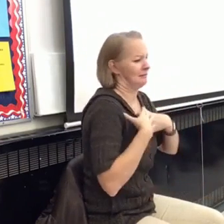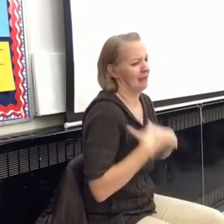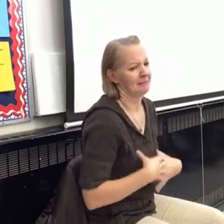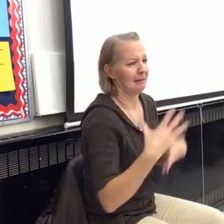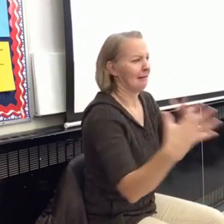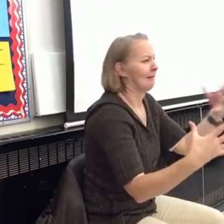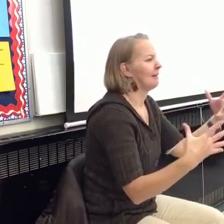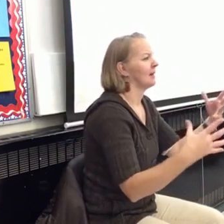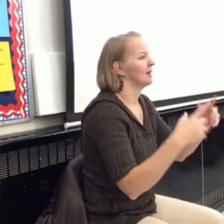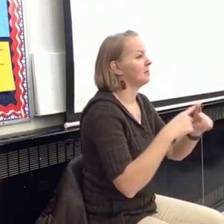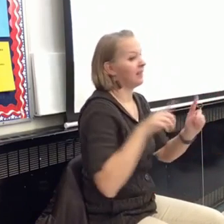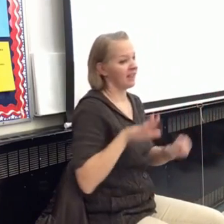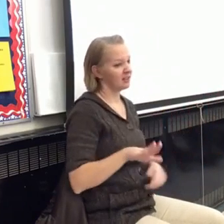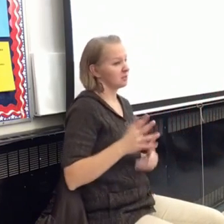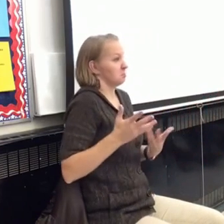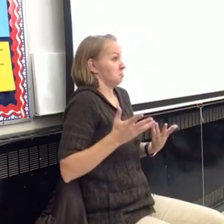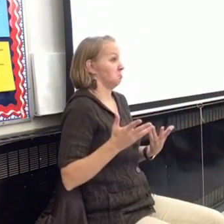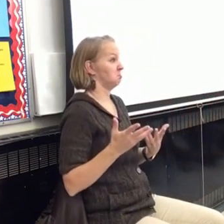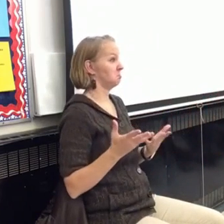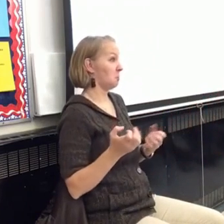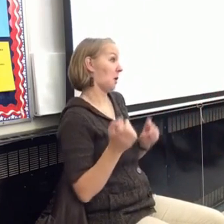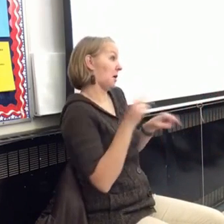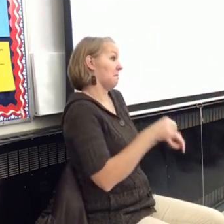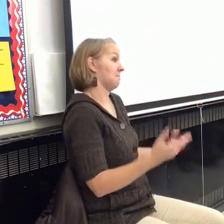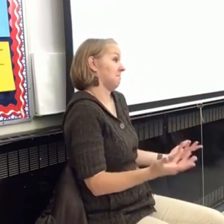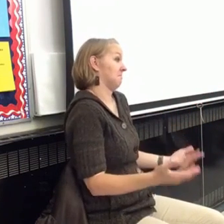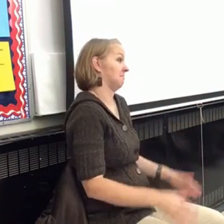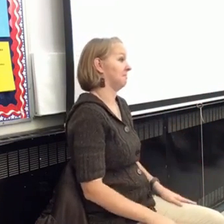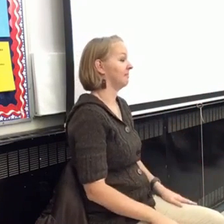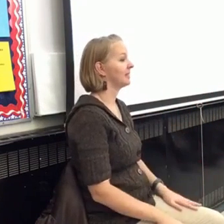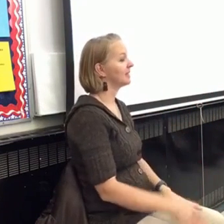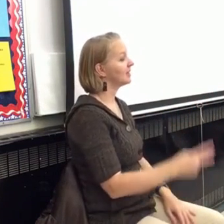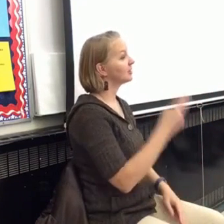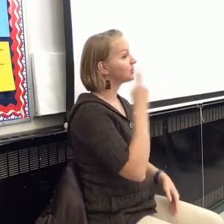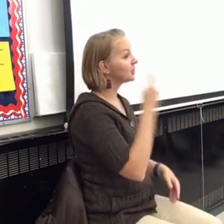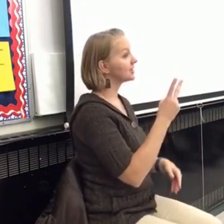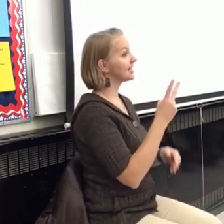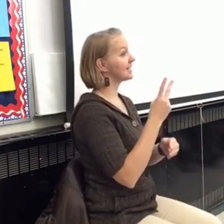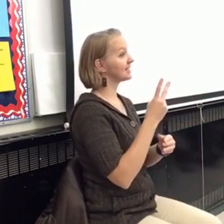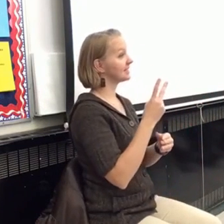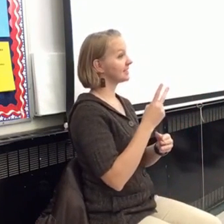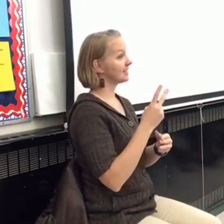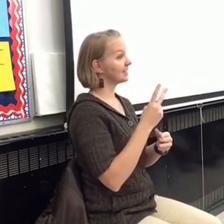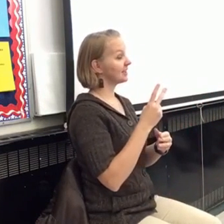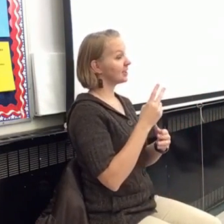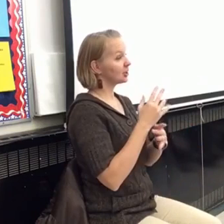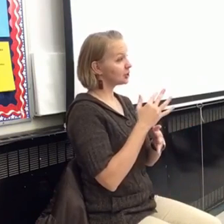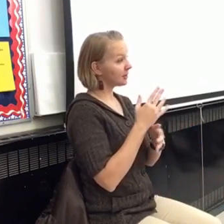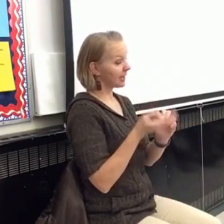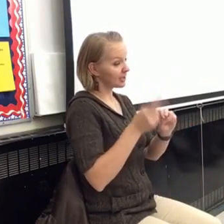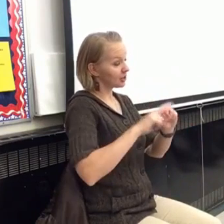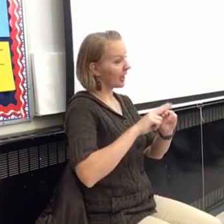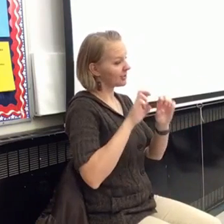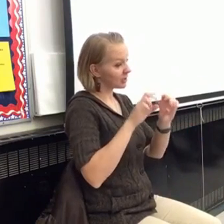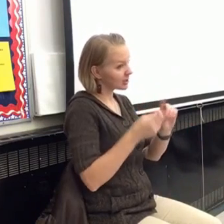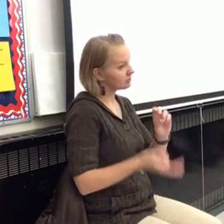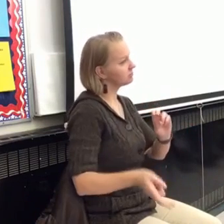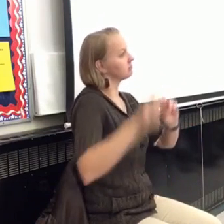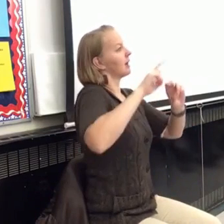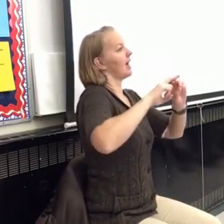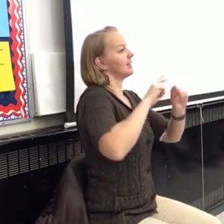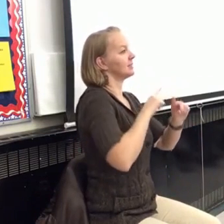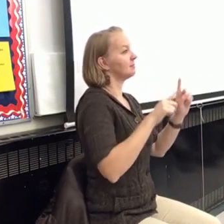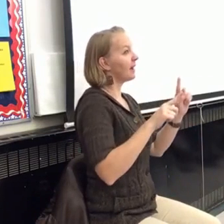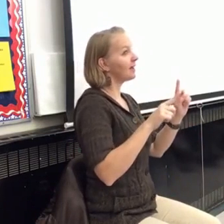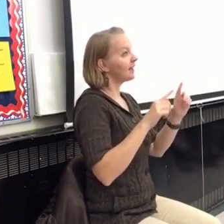things like that. They just want to come. So we're going to see this rise in German education, but what did they help bring here to the United States? One of them is going to